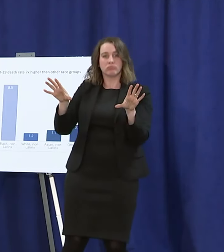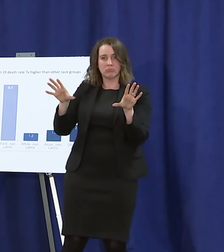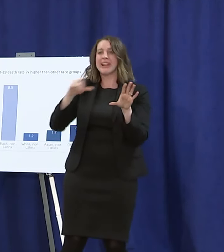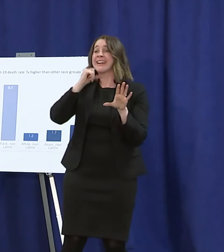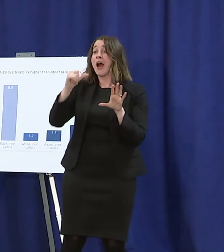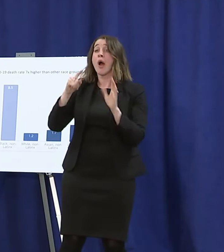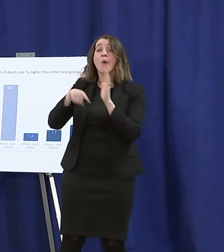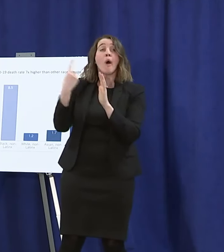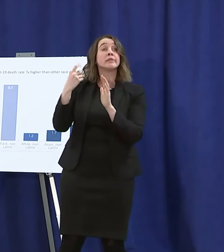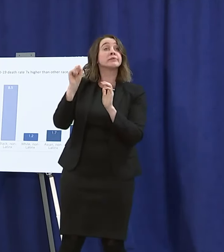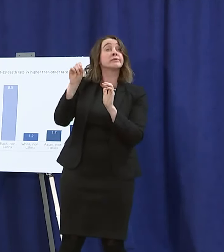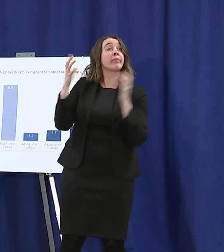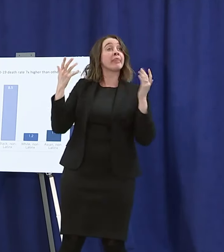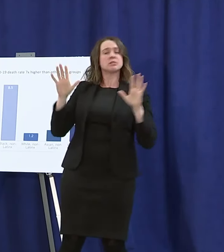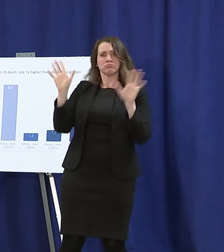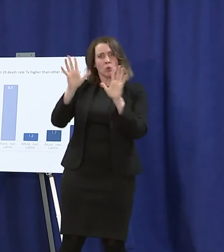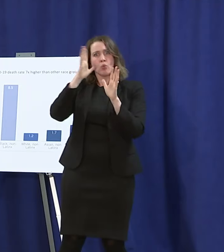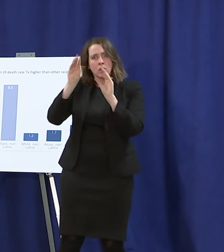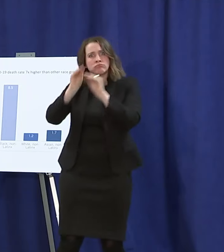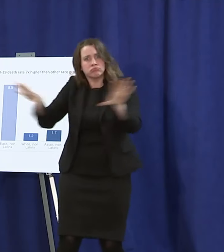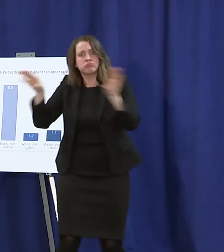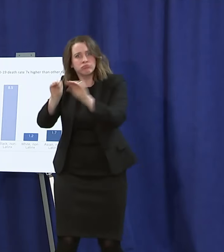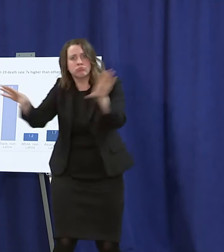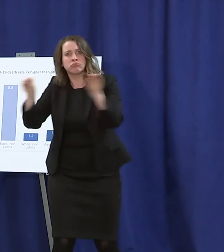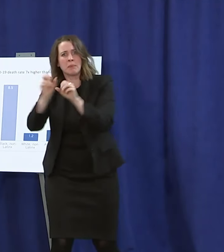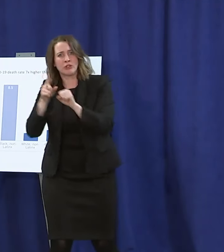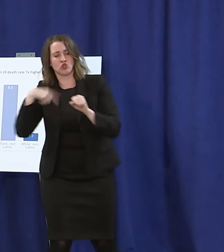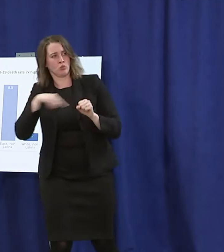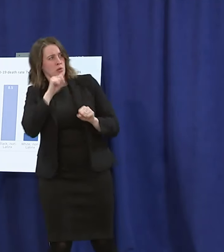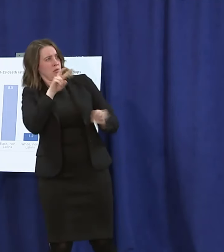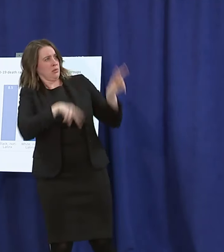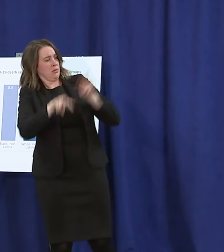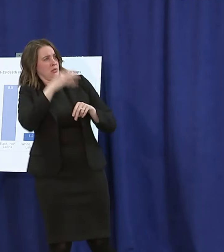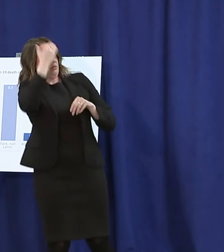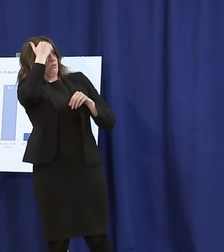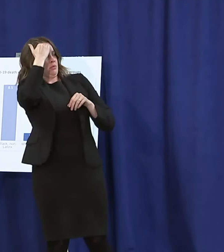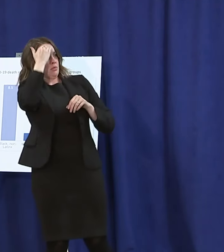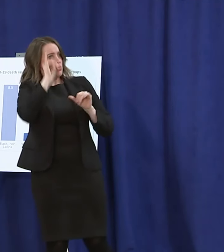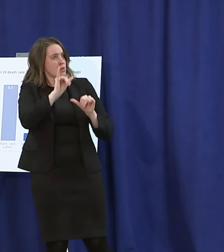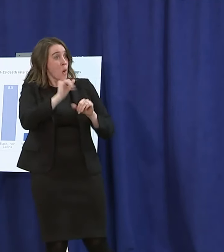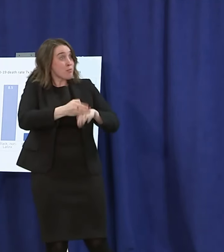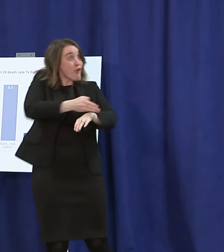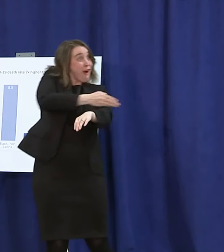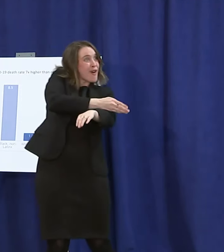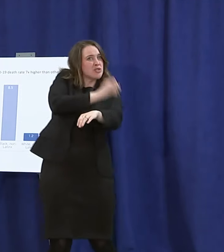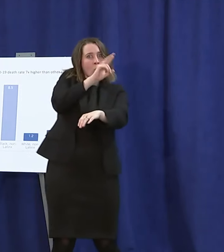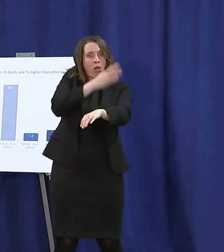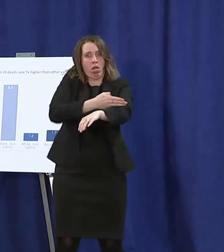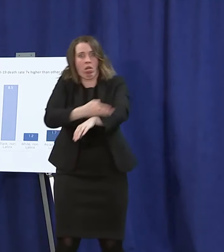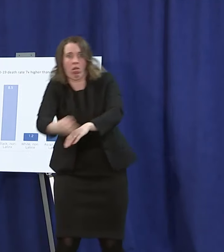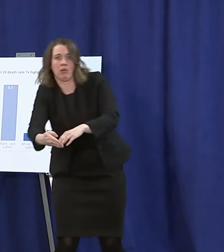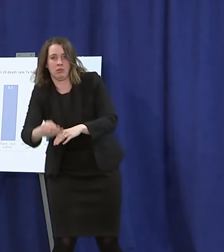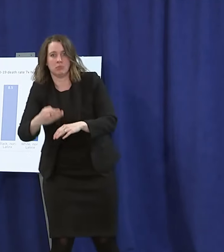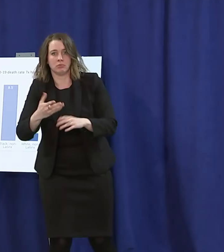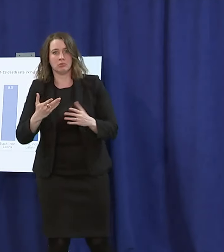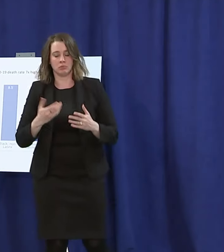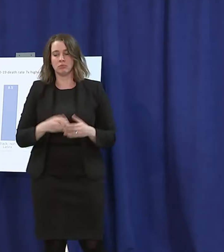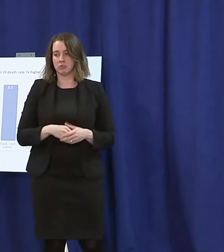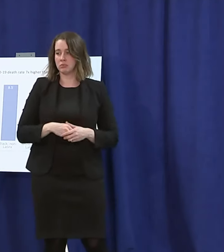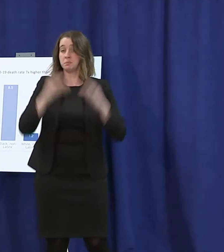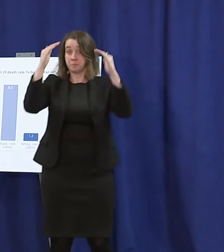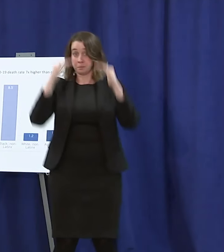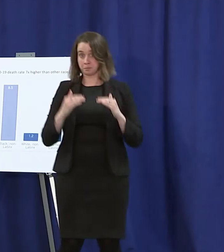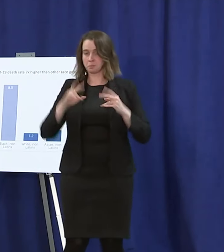releasing this data publicly so we can all see it. We can all see the progress or lack thereof.